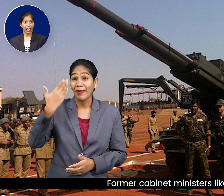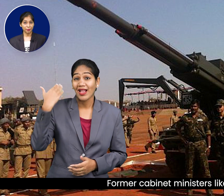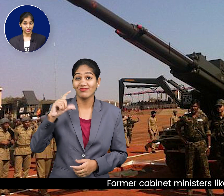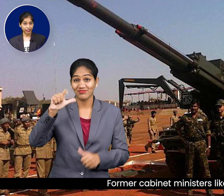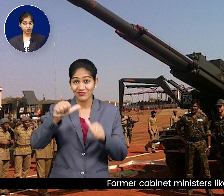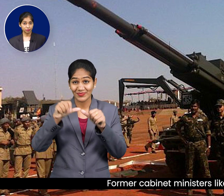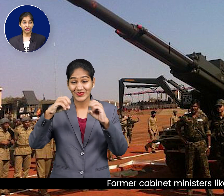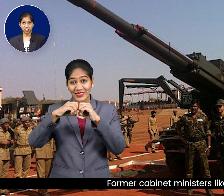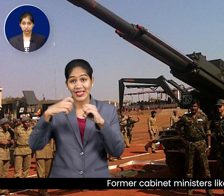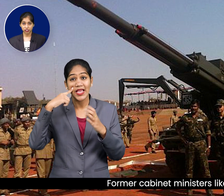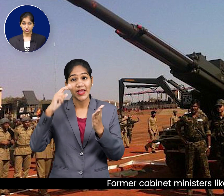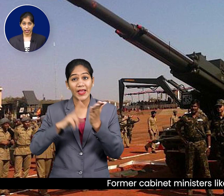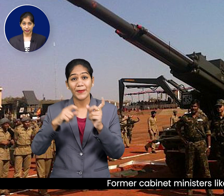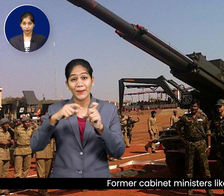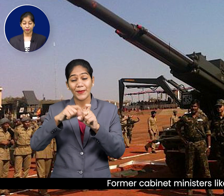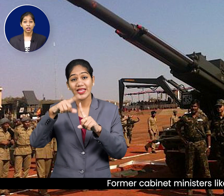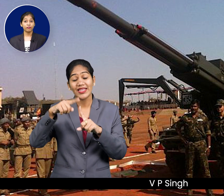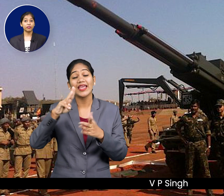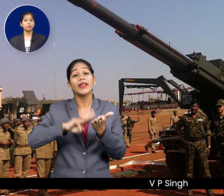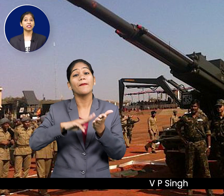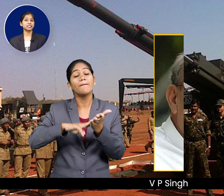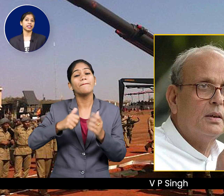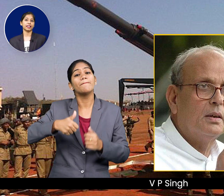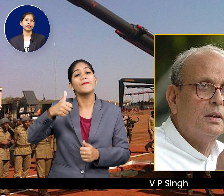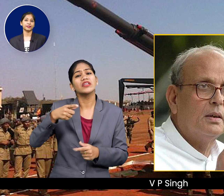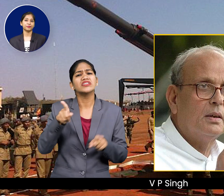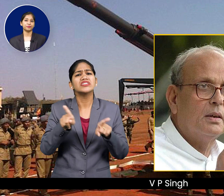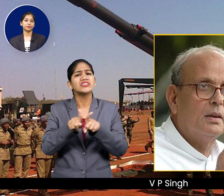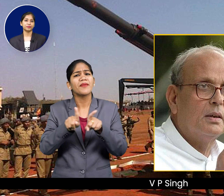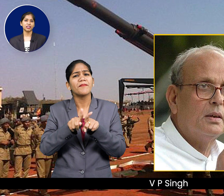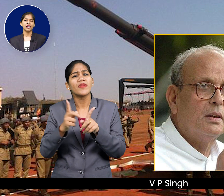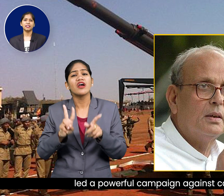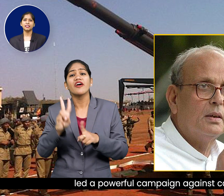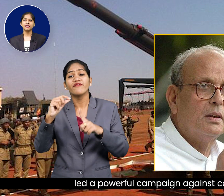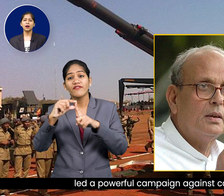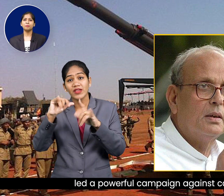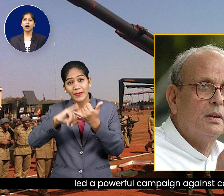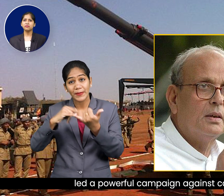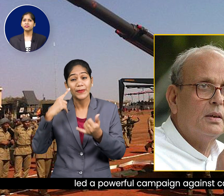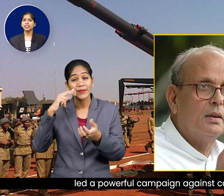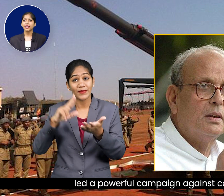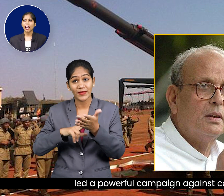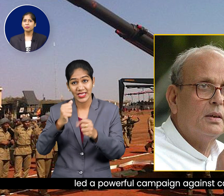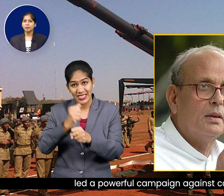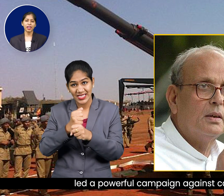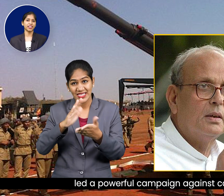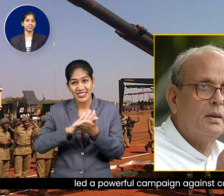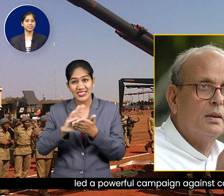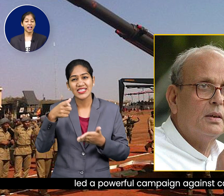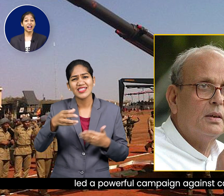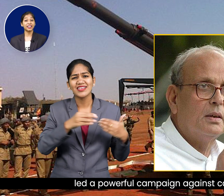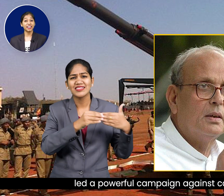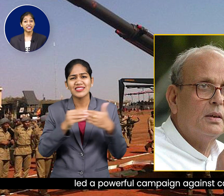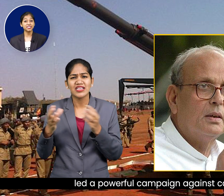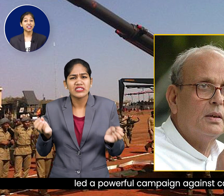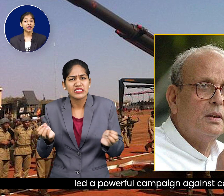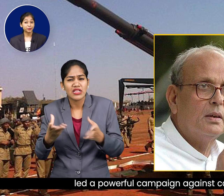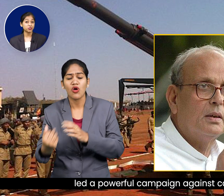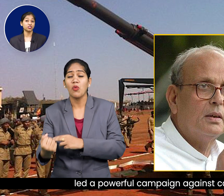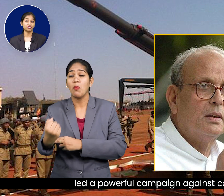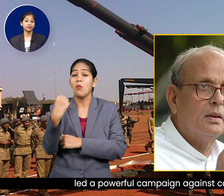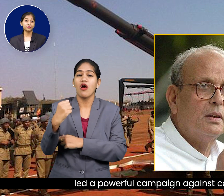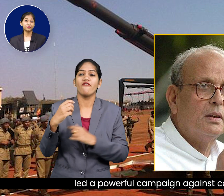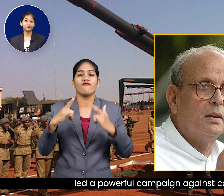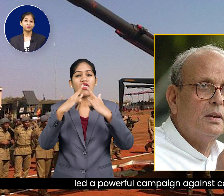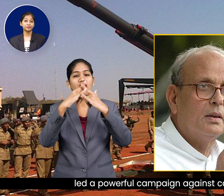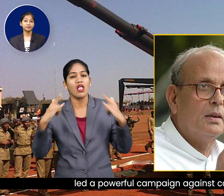former cabinet ministers like VP Singh led a powerful campaign against